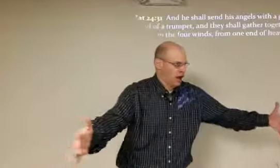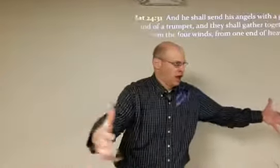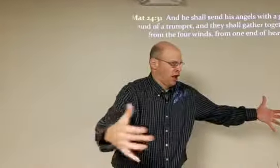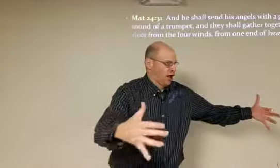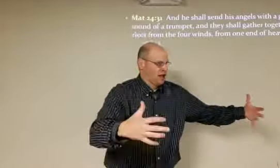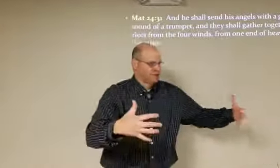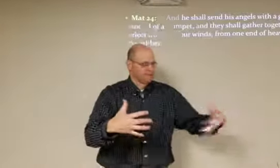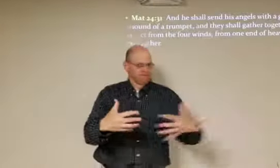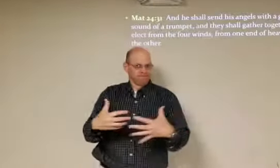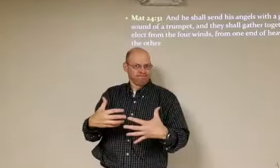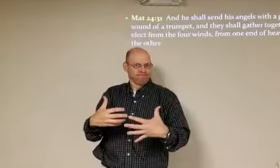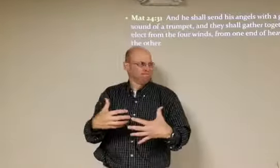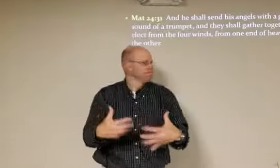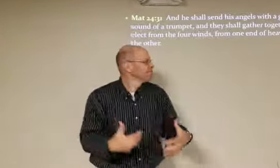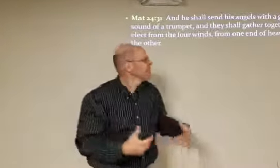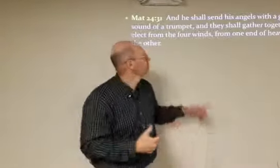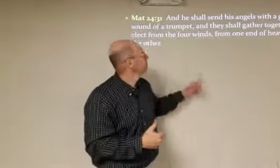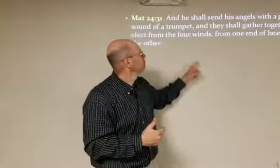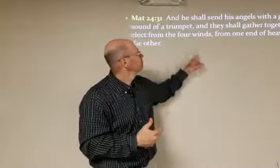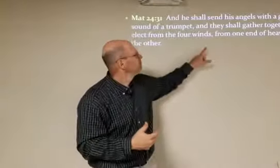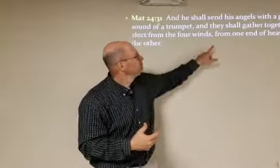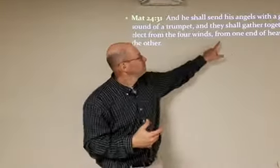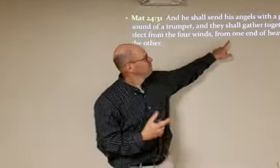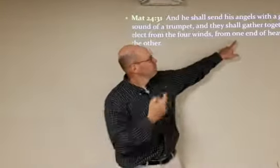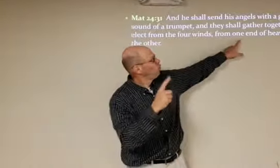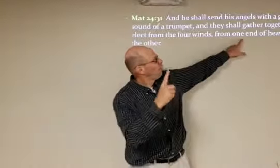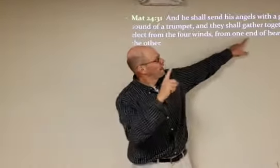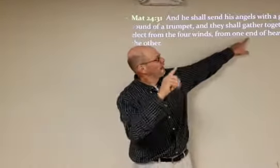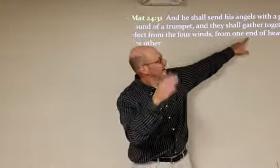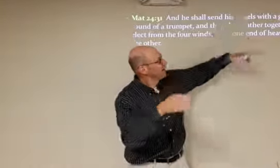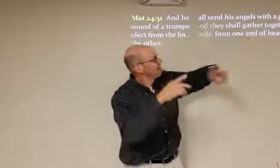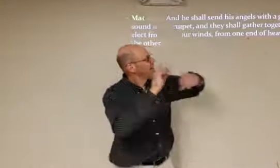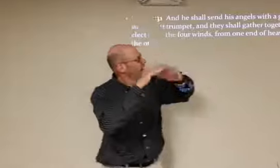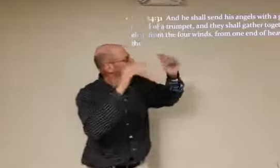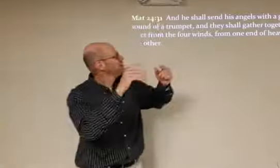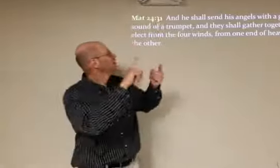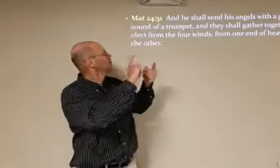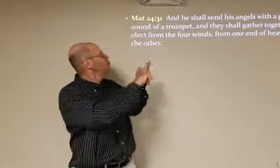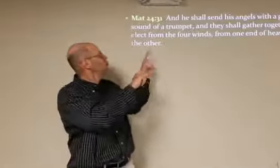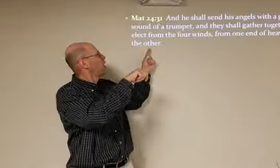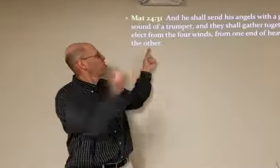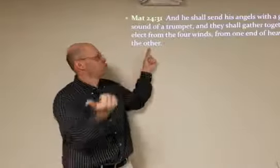It's going to be the angels. It says from one end of heaven to the other.